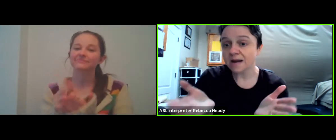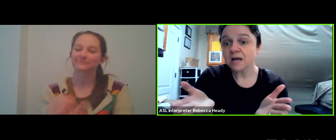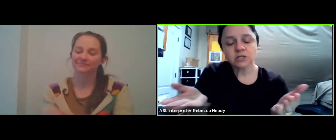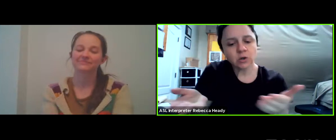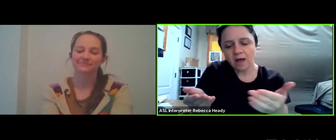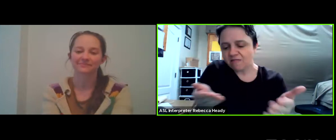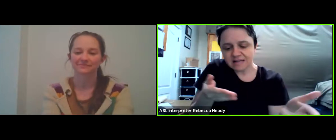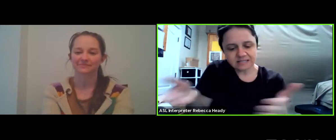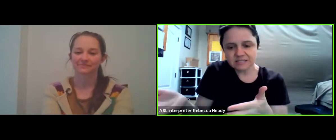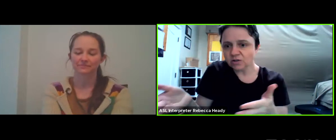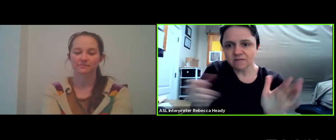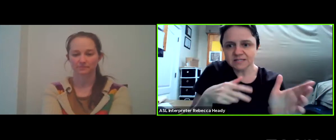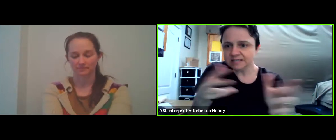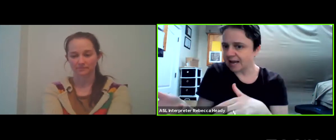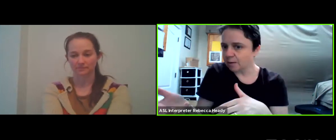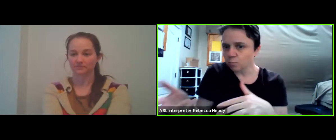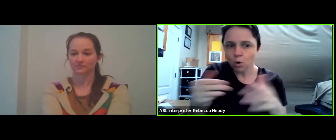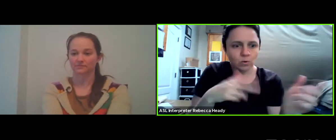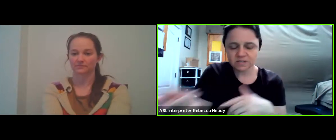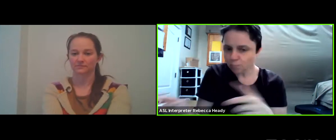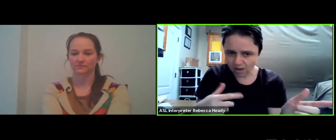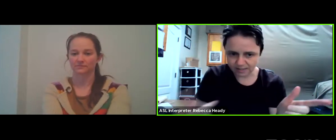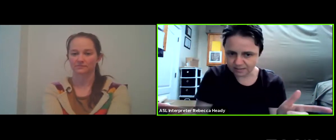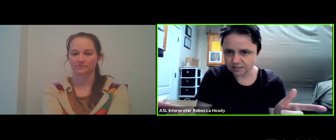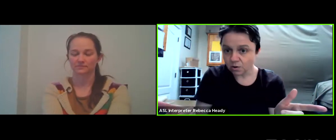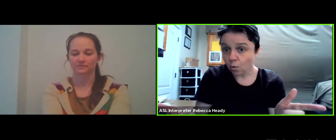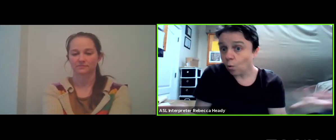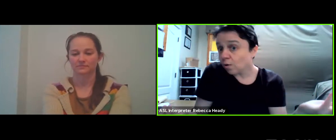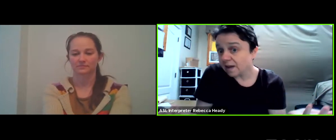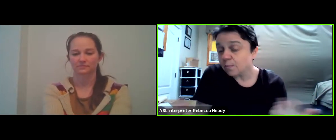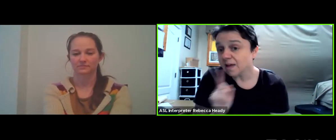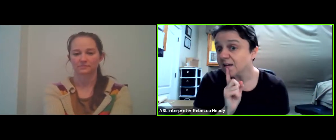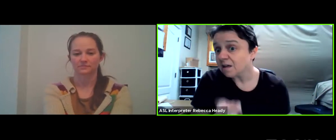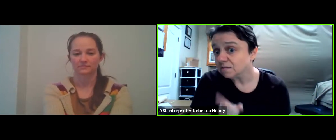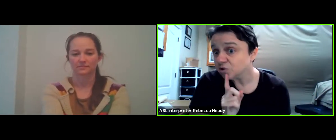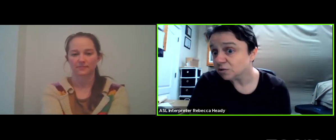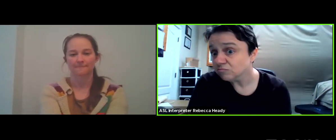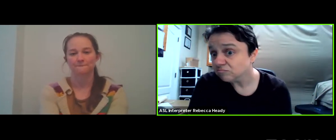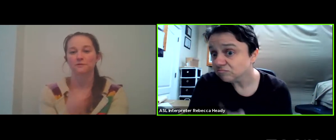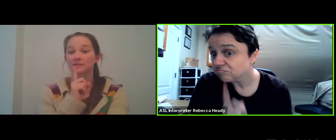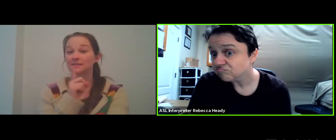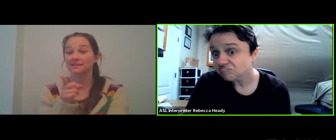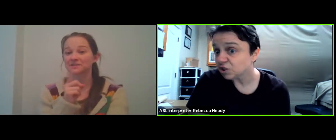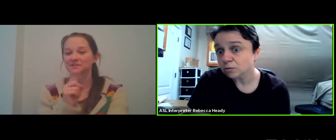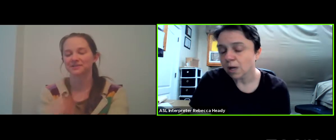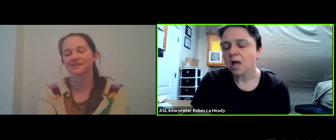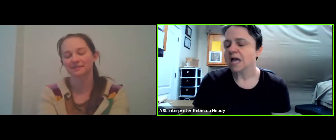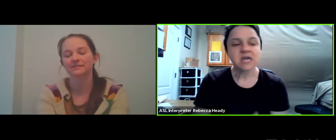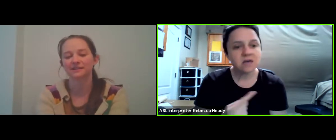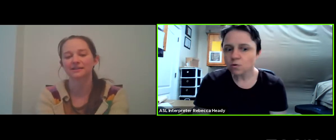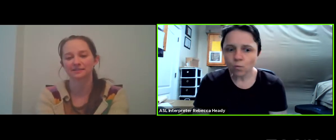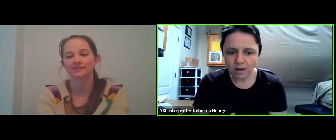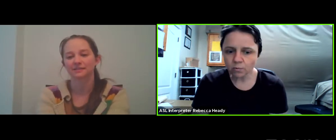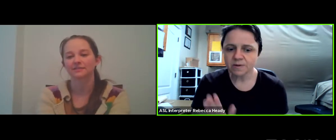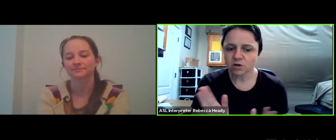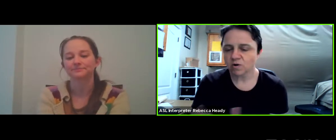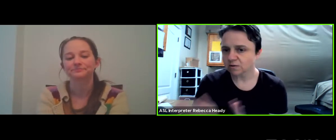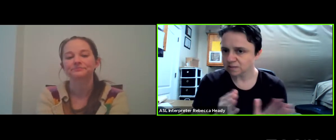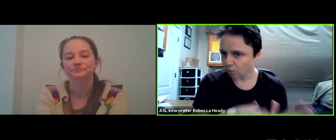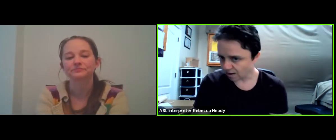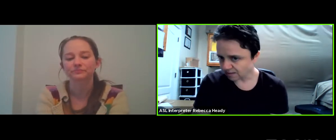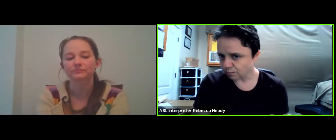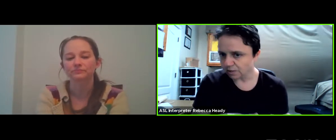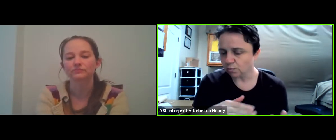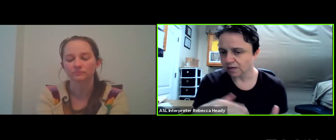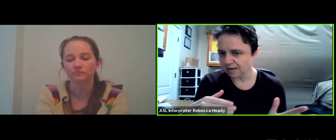truth. So that's still in the same response. Or they could be like, yeah, true. Really, that's true, yeah. Okay. Either one would be a